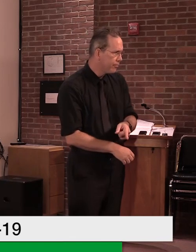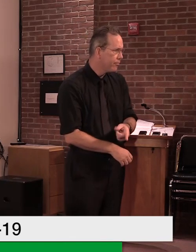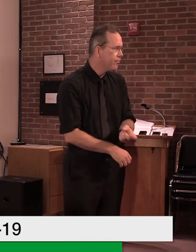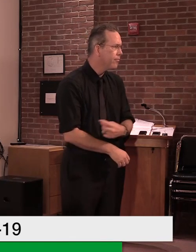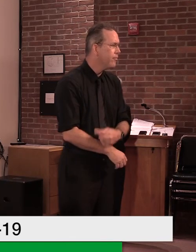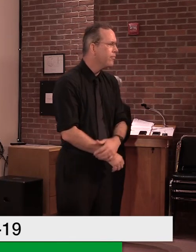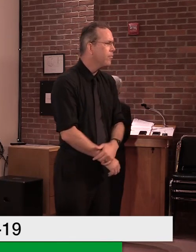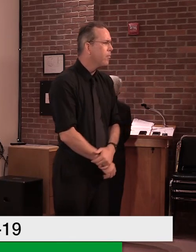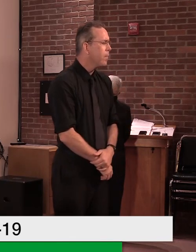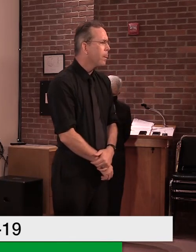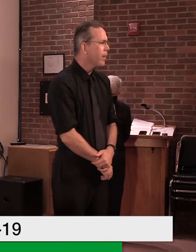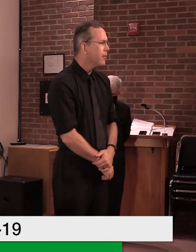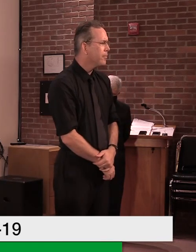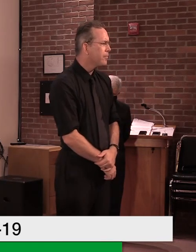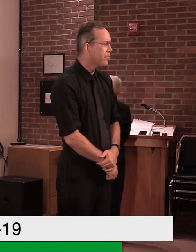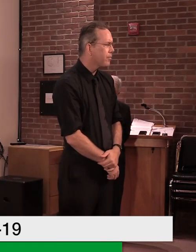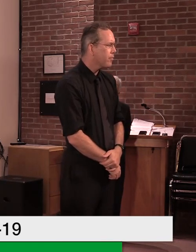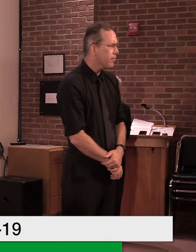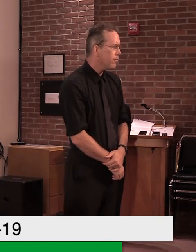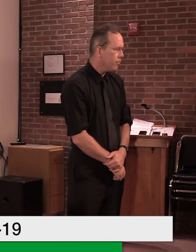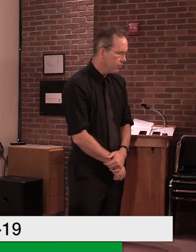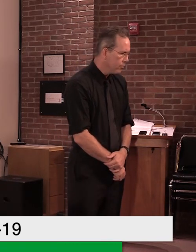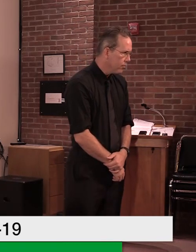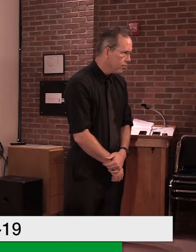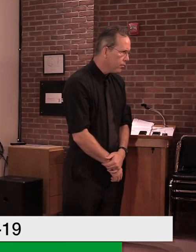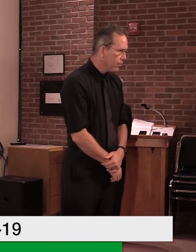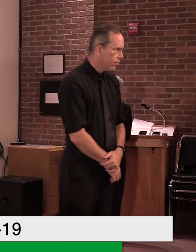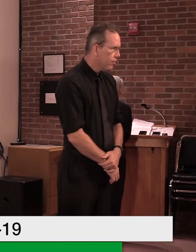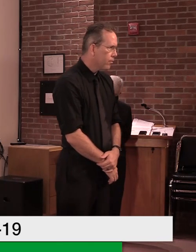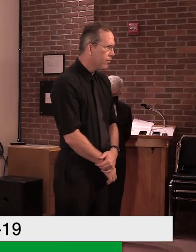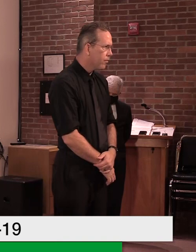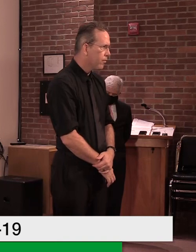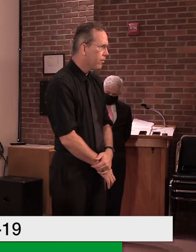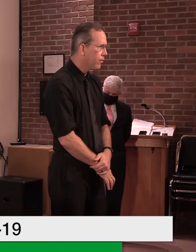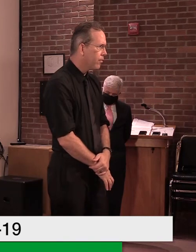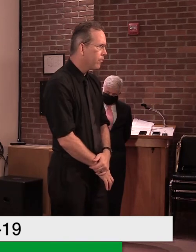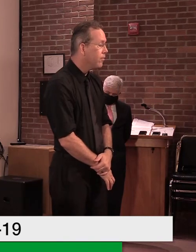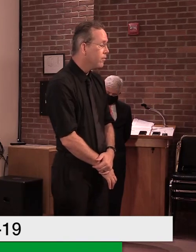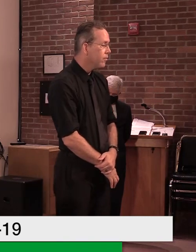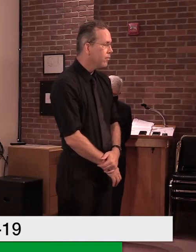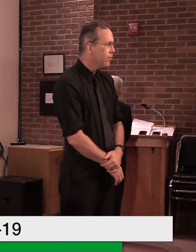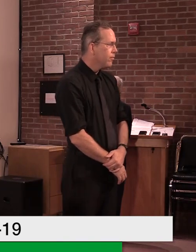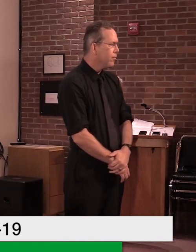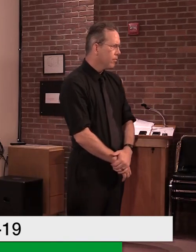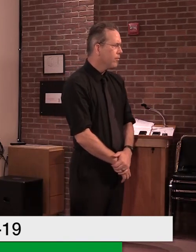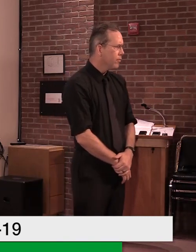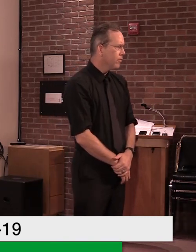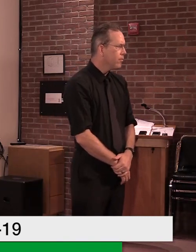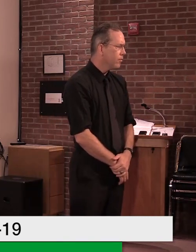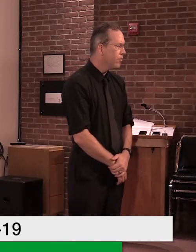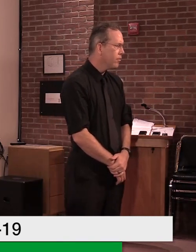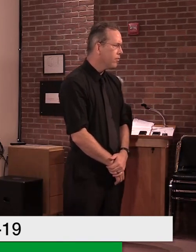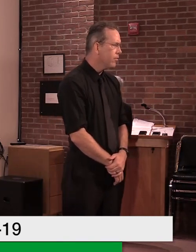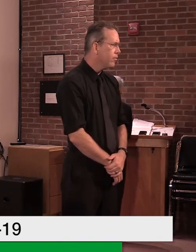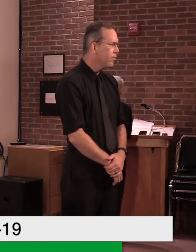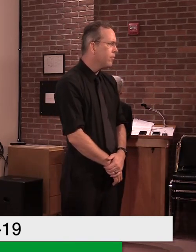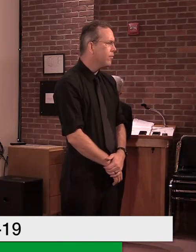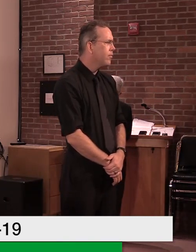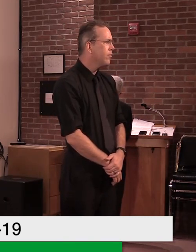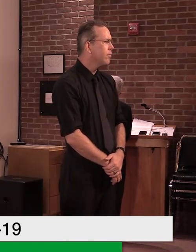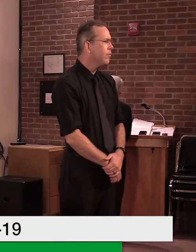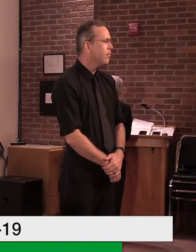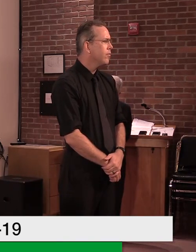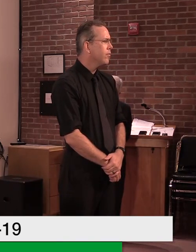Vermont football camp with a blocking drill where the players were blocking handheld blocking